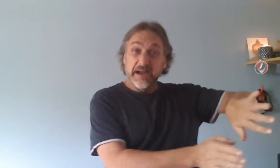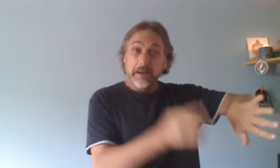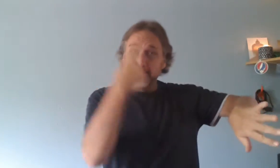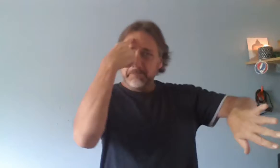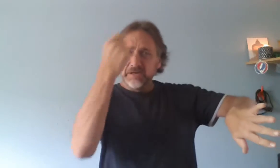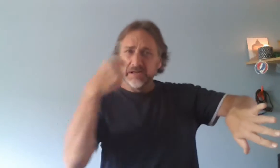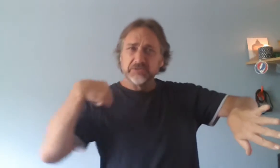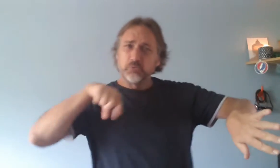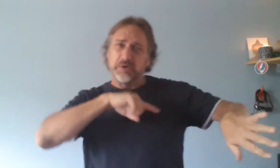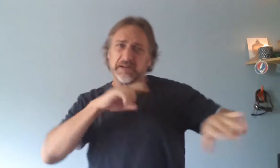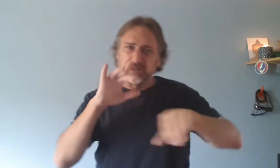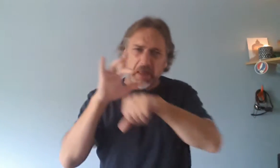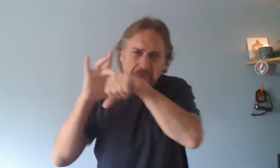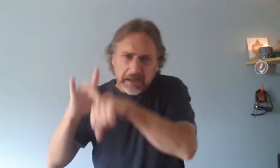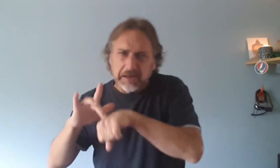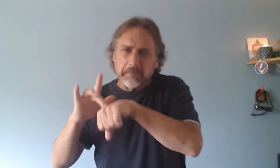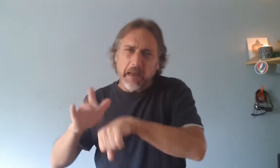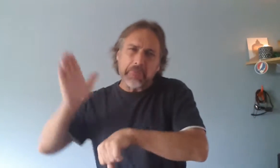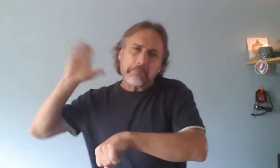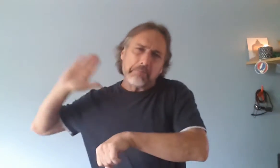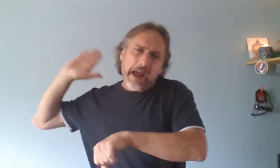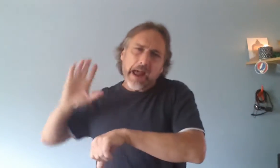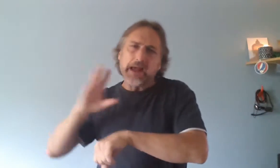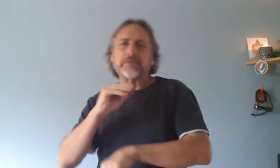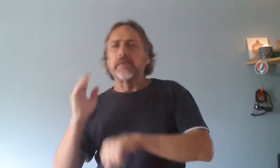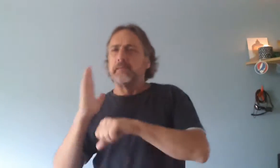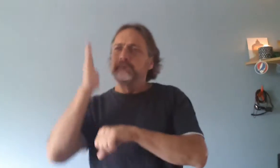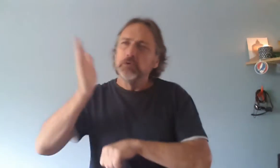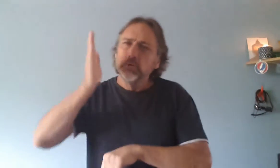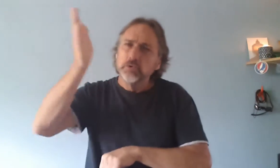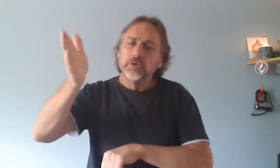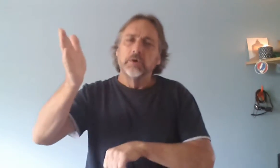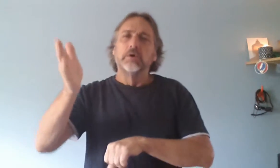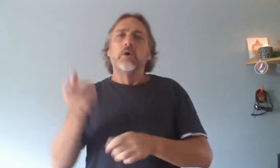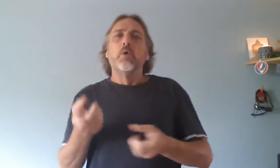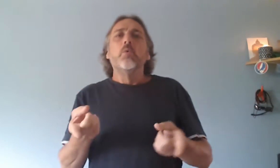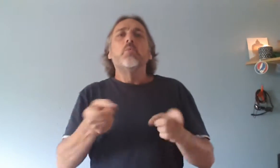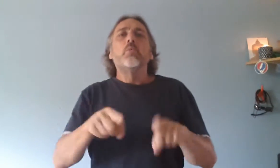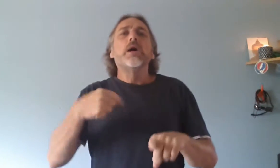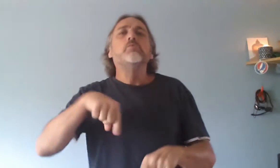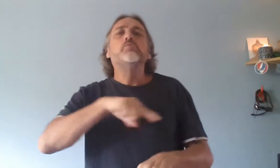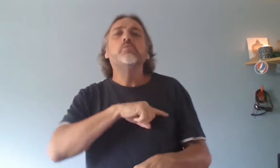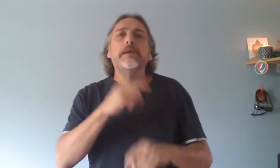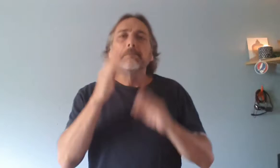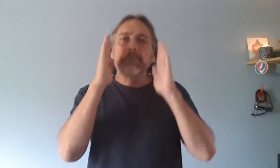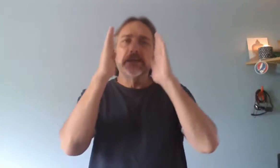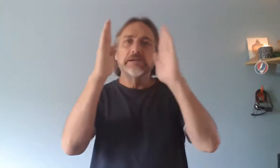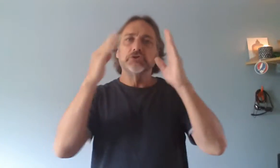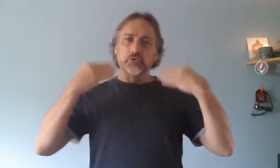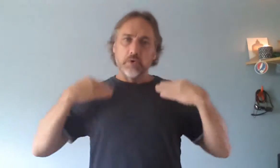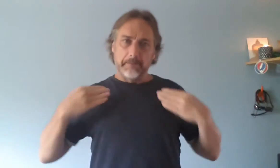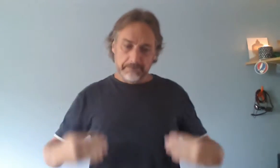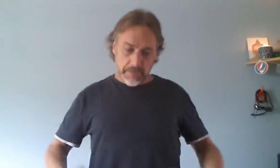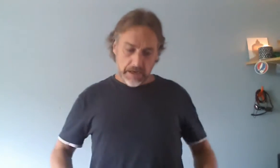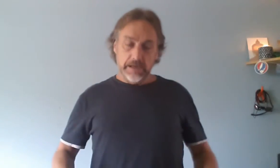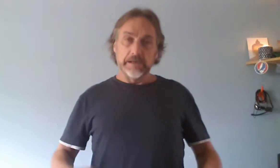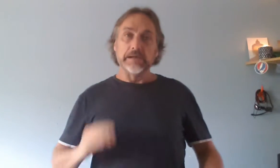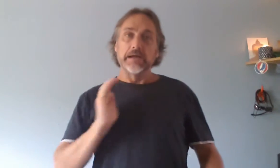past. When we start to pay attention to our own mind and our own body, it's like reclaiming your life. Mindfulness is not a